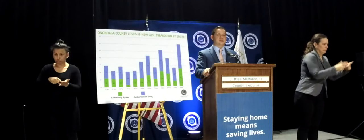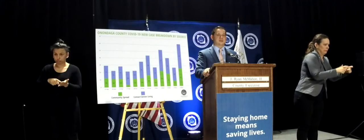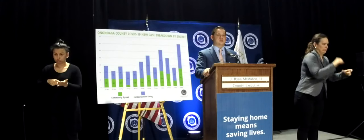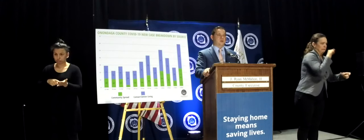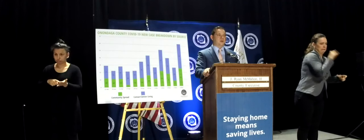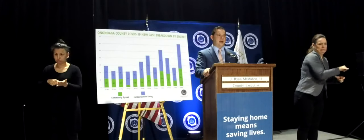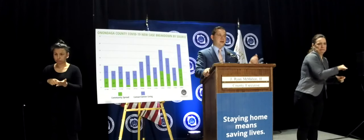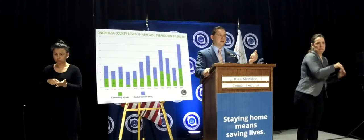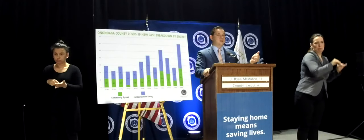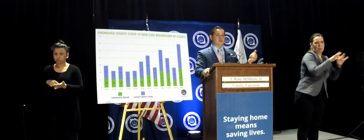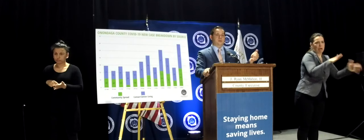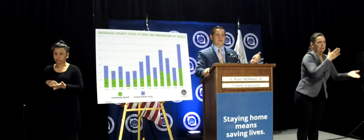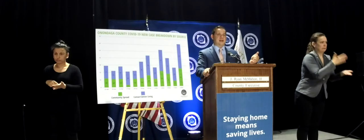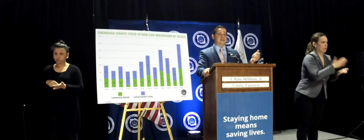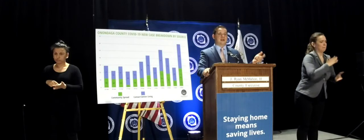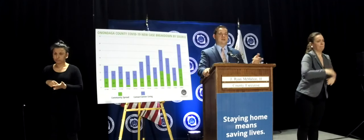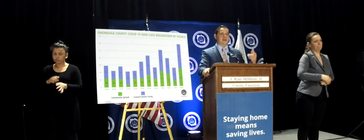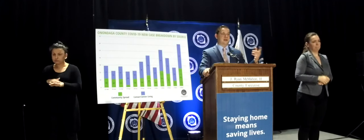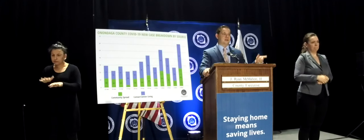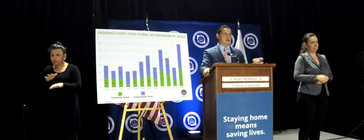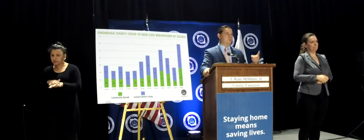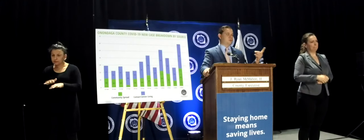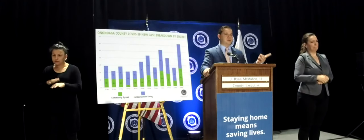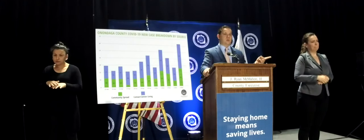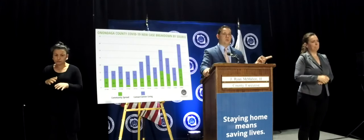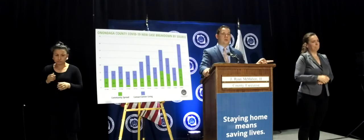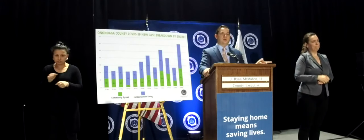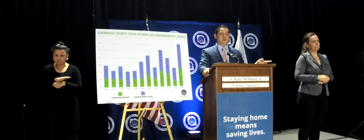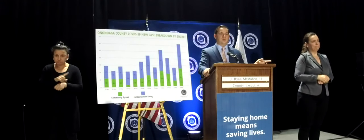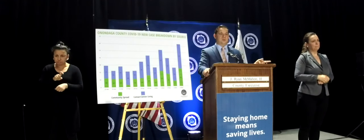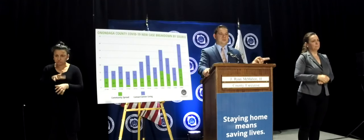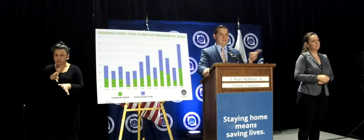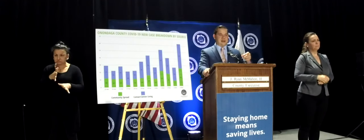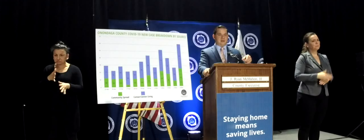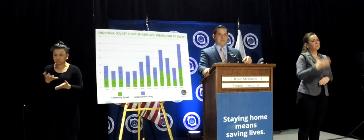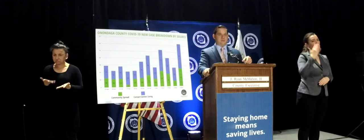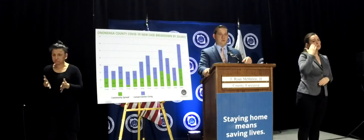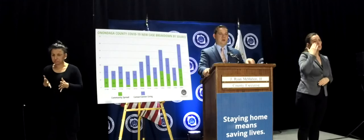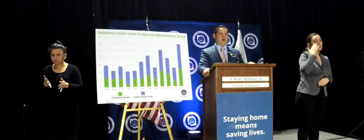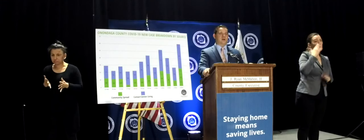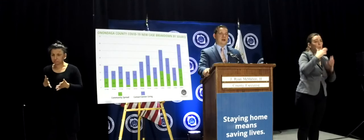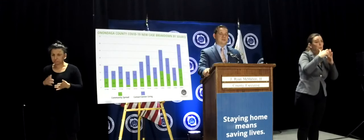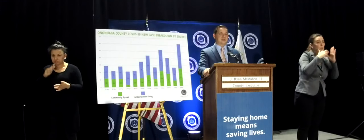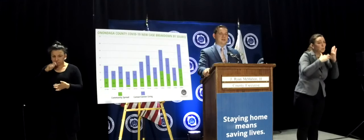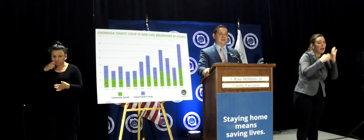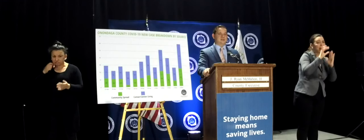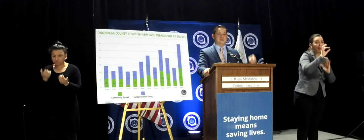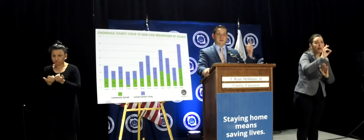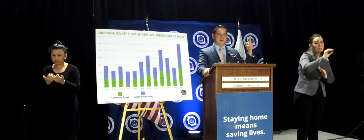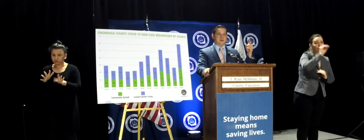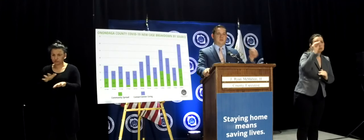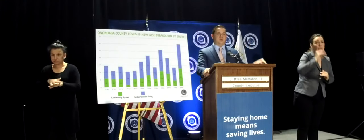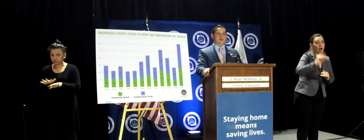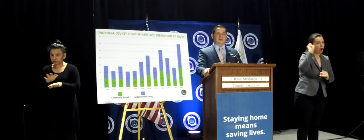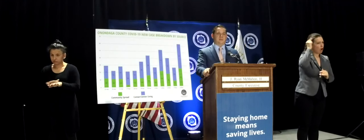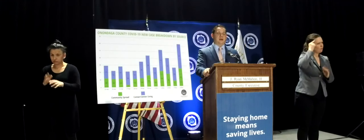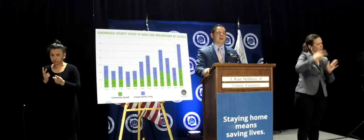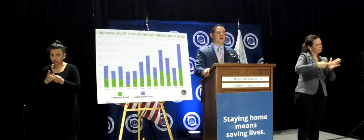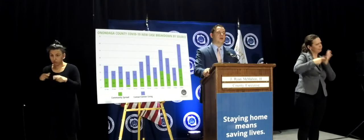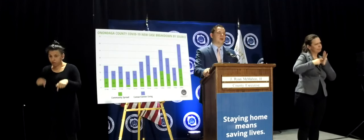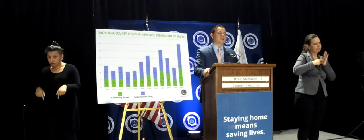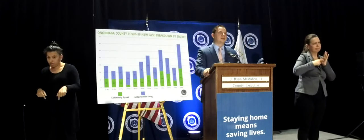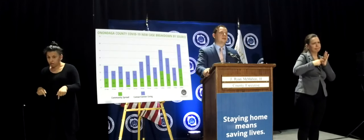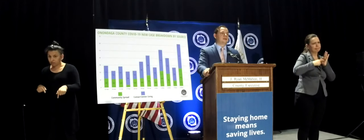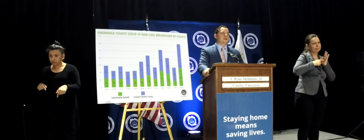positive cases, because we only had so many tests outstanding. The 8% rule was the same when we had 100 outstanding tests compared to getting